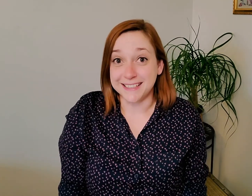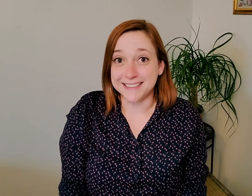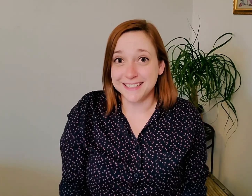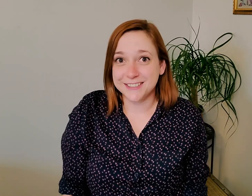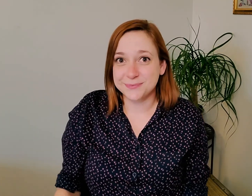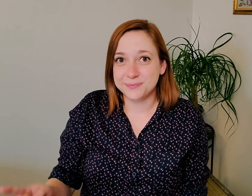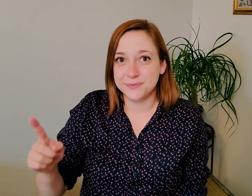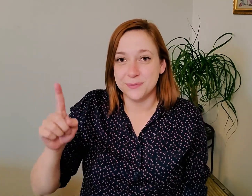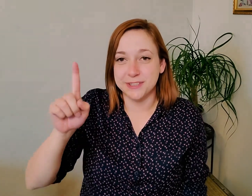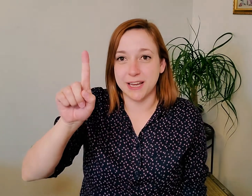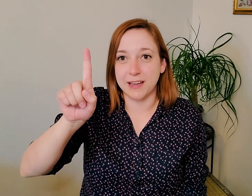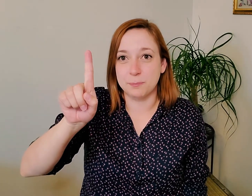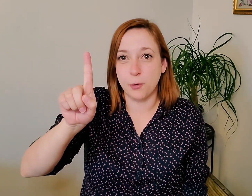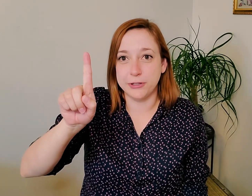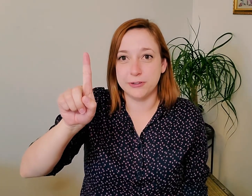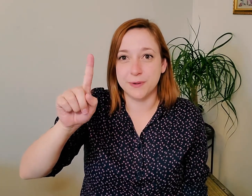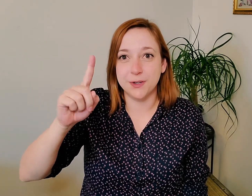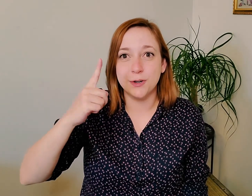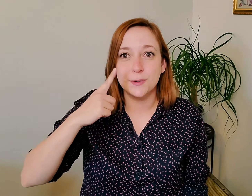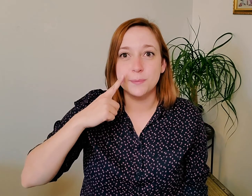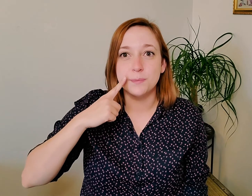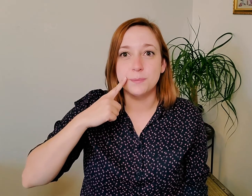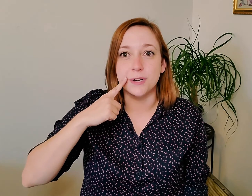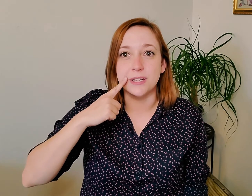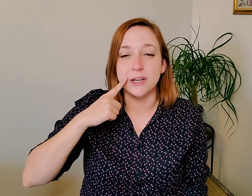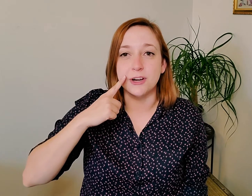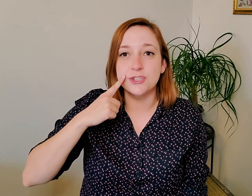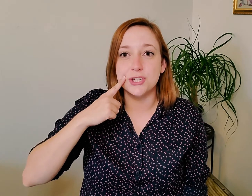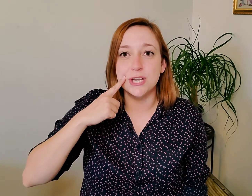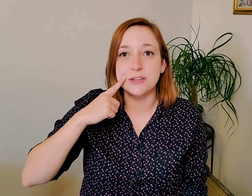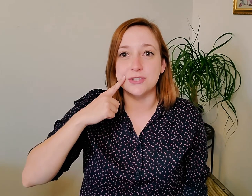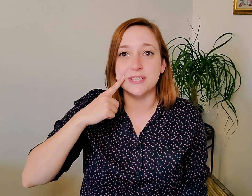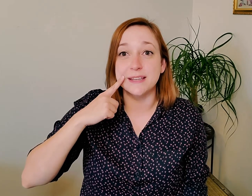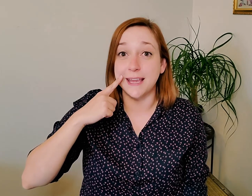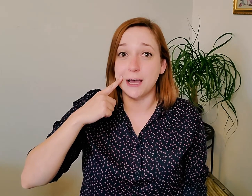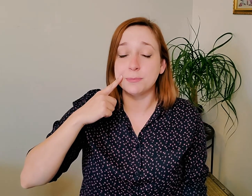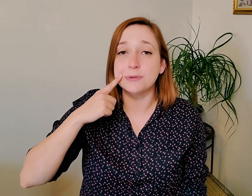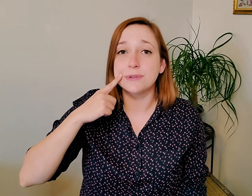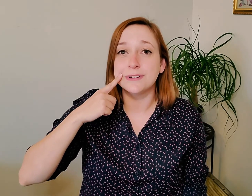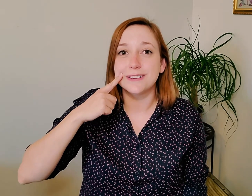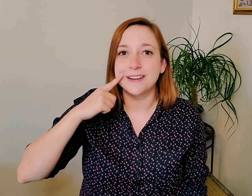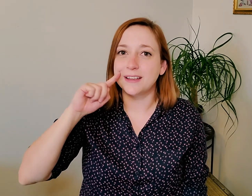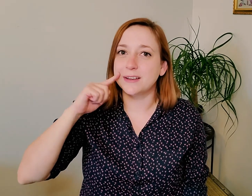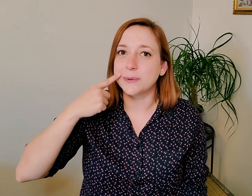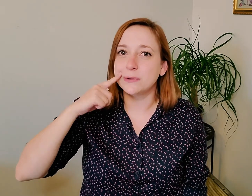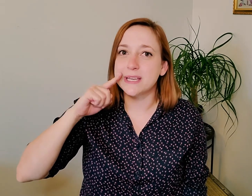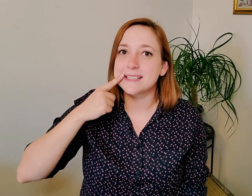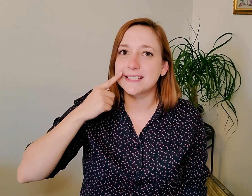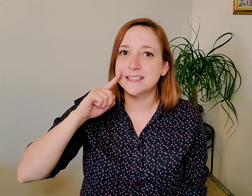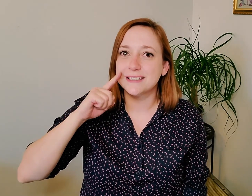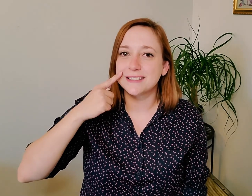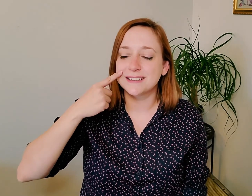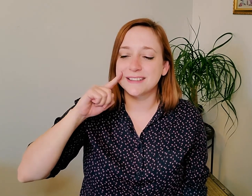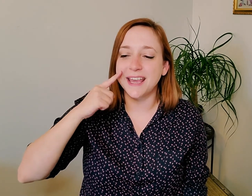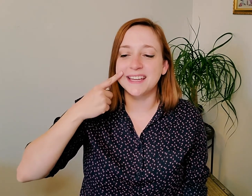Candy. Take a pointer finger, put it near our cheek, just like the apple, and then we twist. Candy.